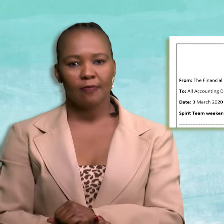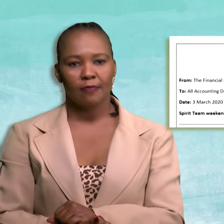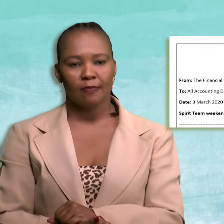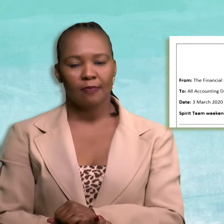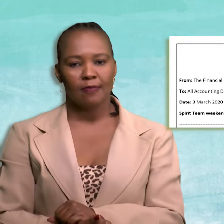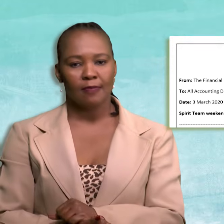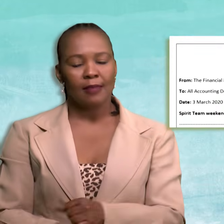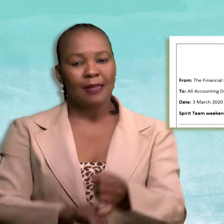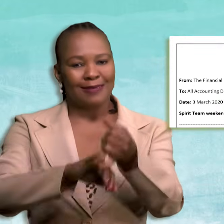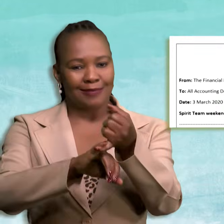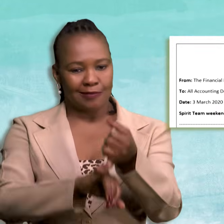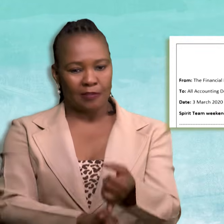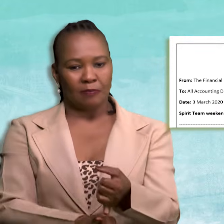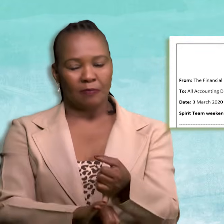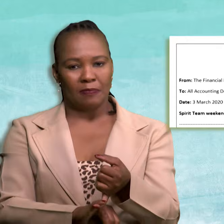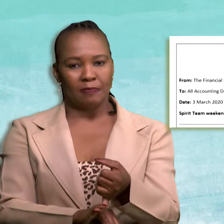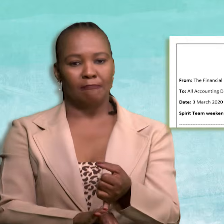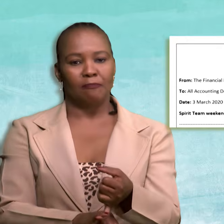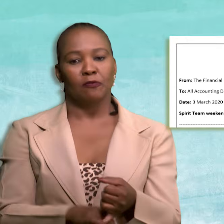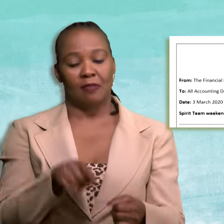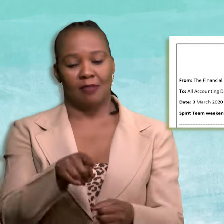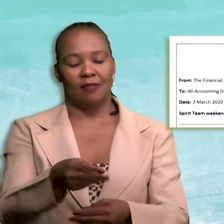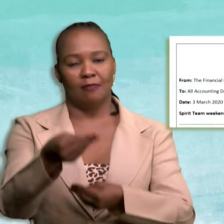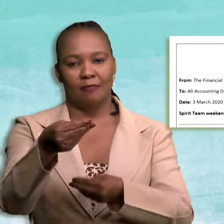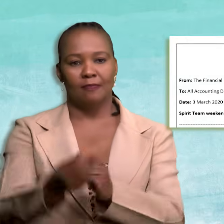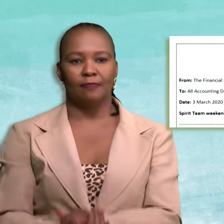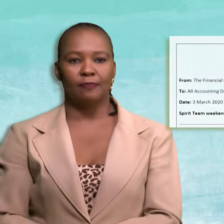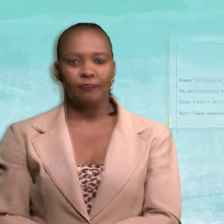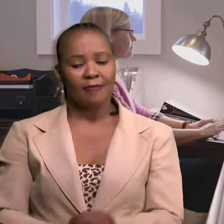and the subject matter of the document.